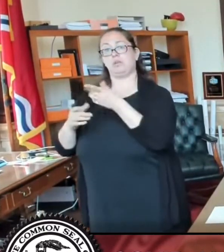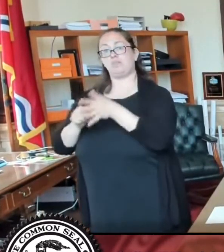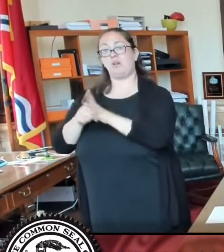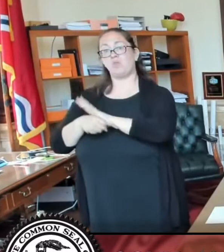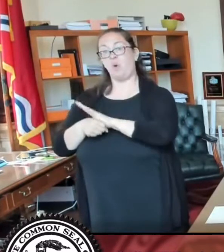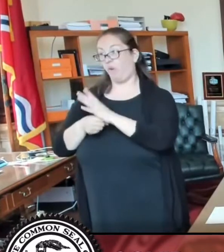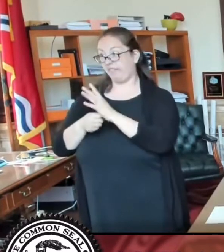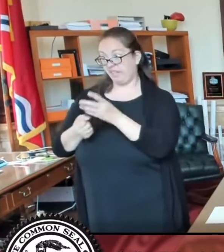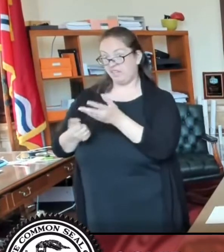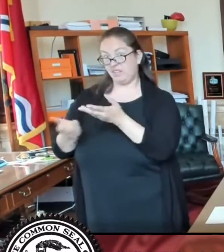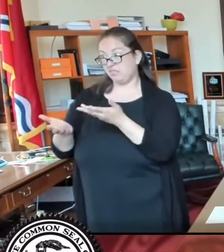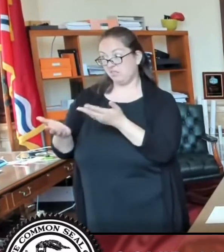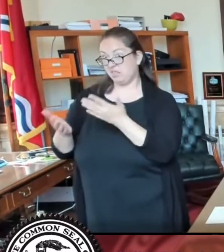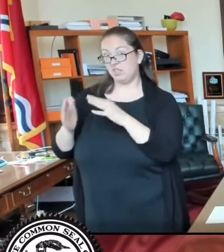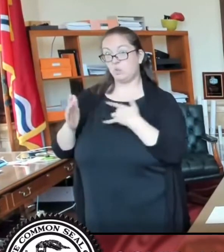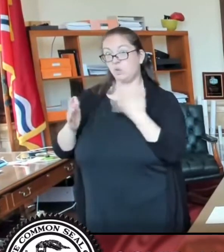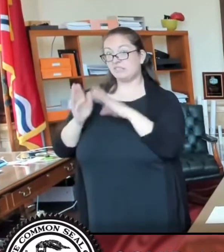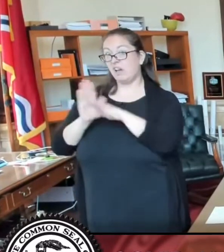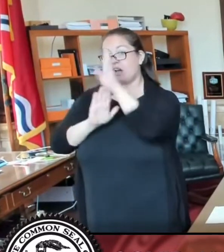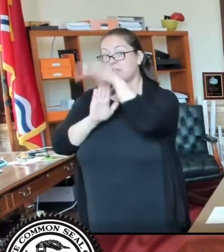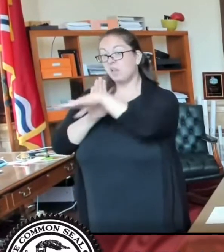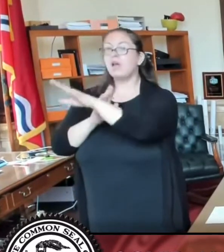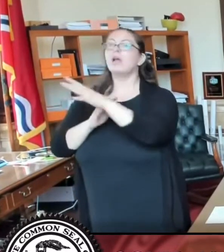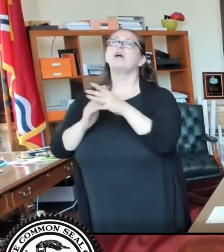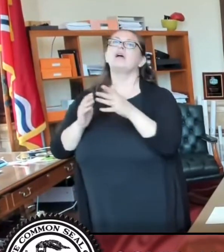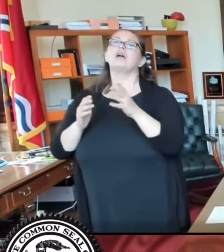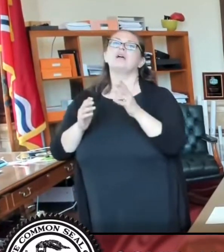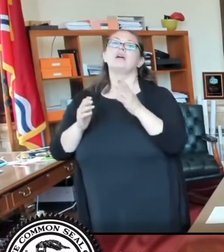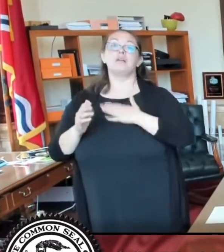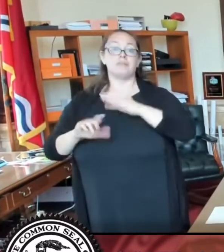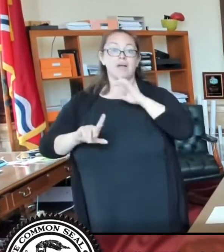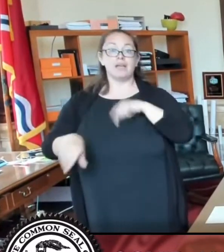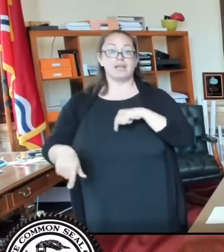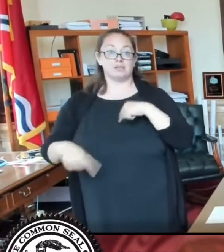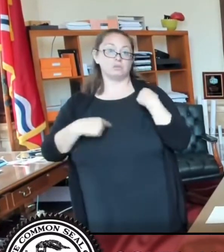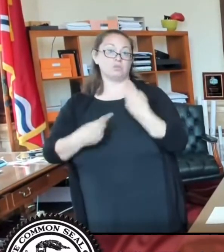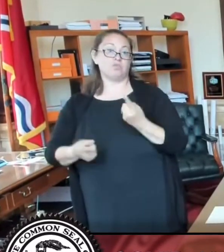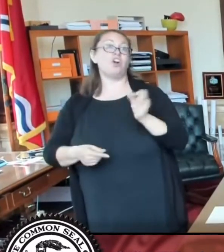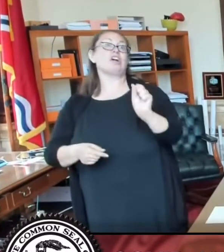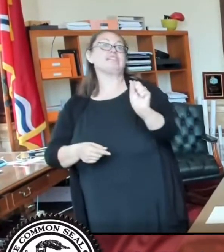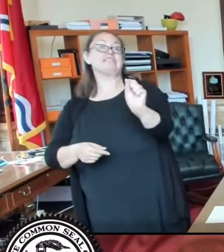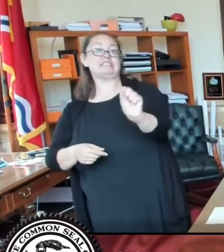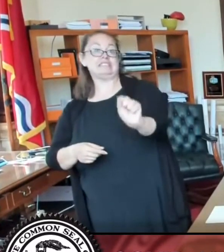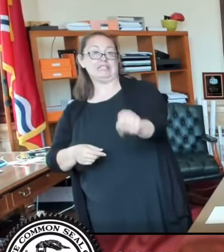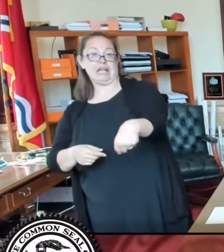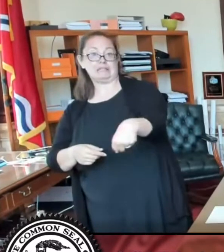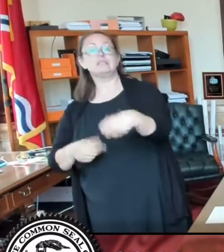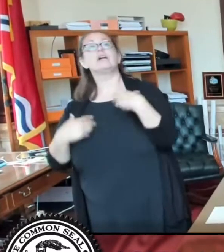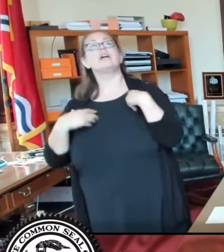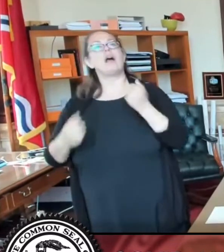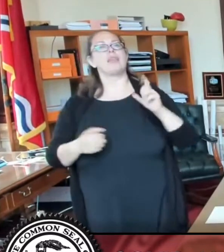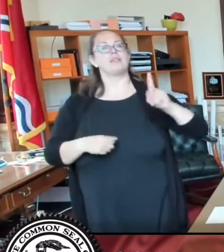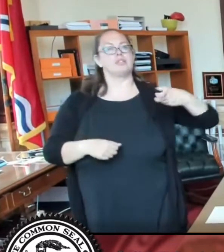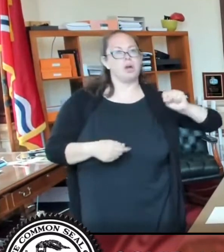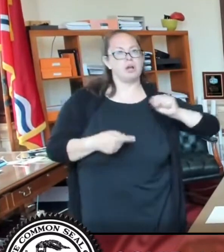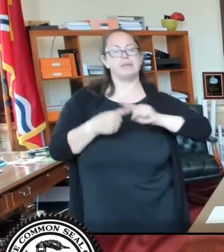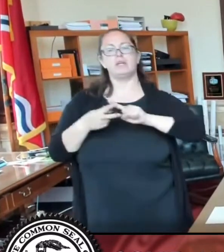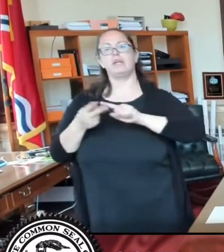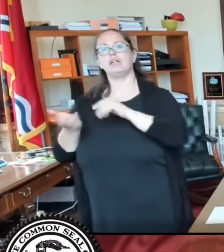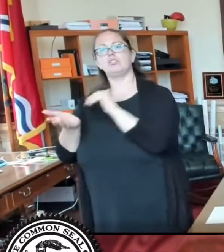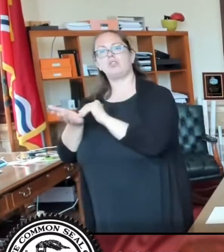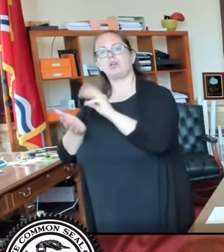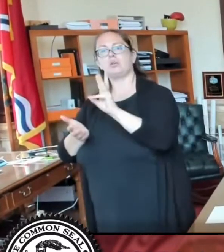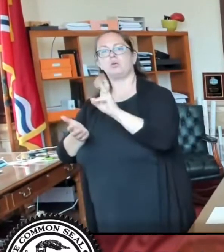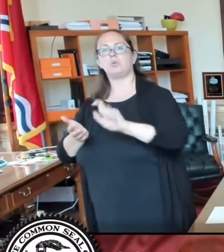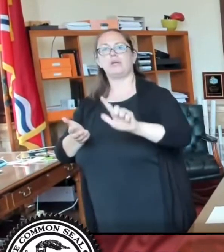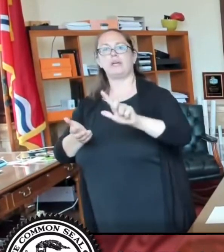8th, and my answer would be yes. Our health department has, and also Dr. Will Pinkney, who has